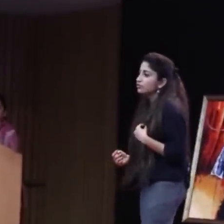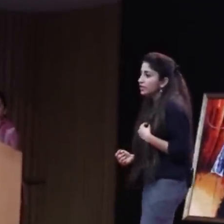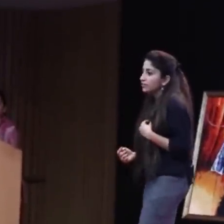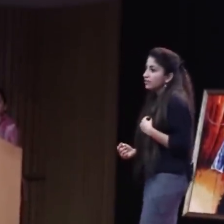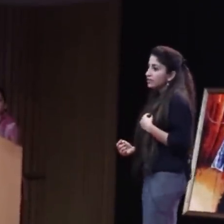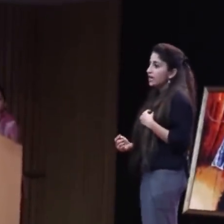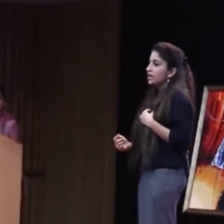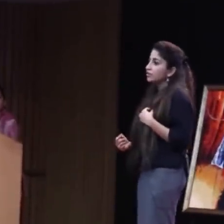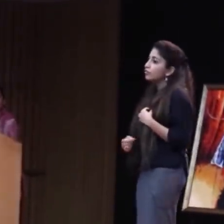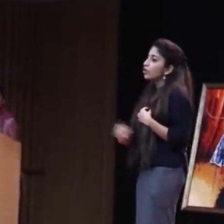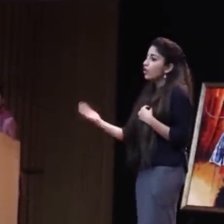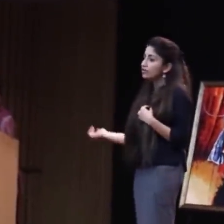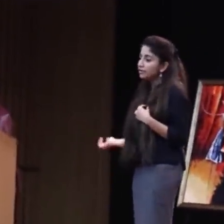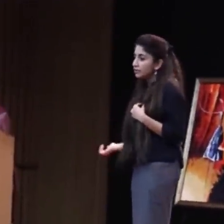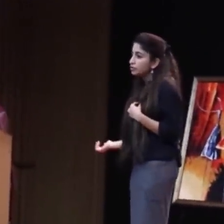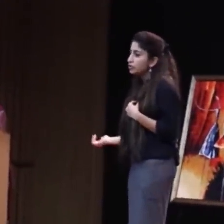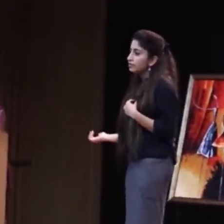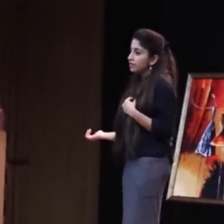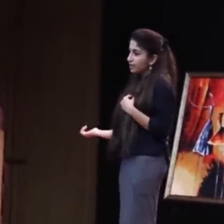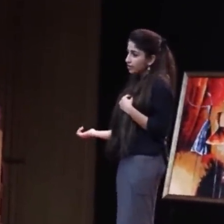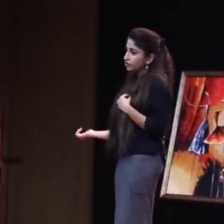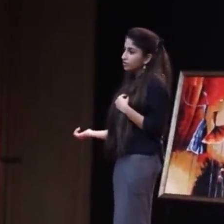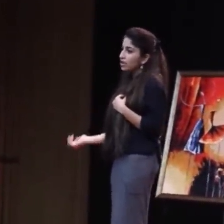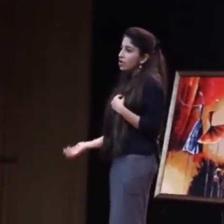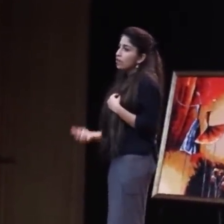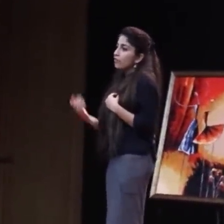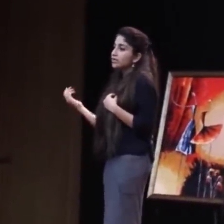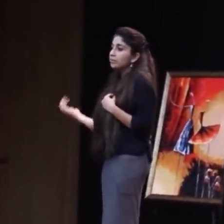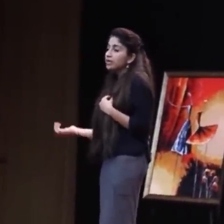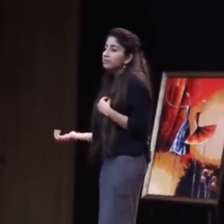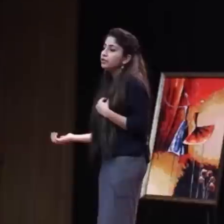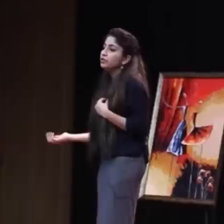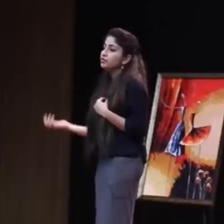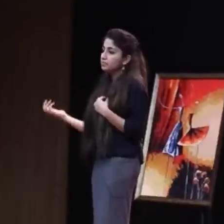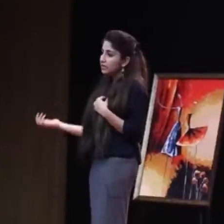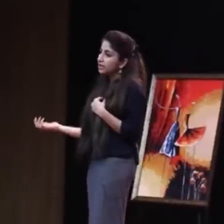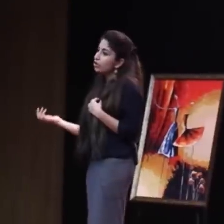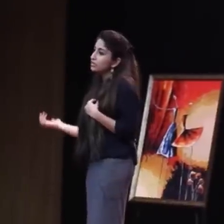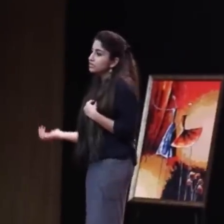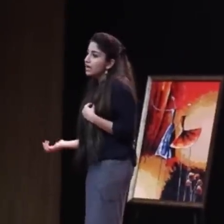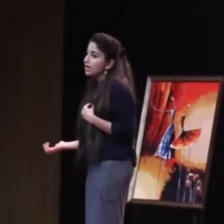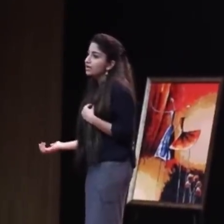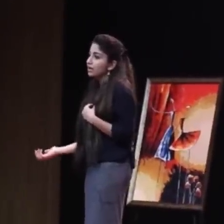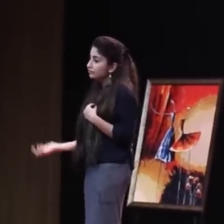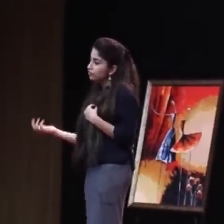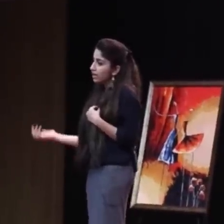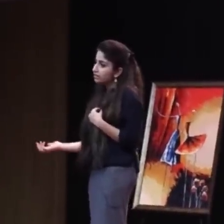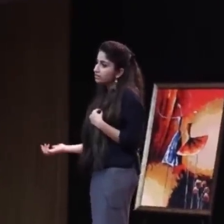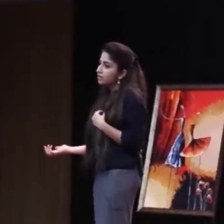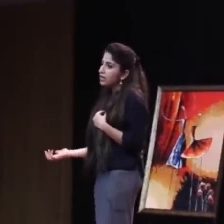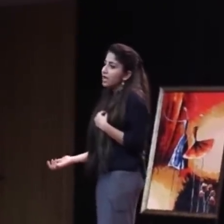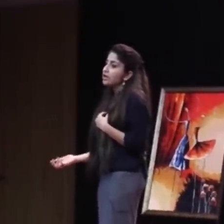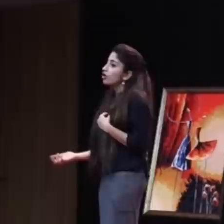dream that we all will be able to live in a nation where the people who speak or sign can live together and